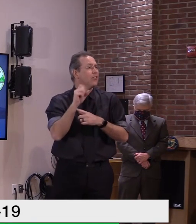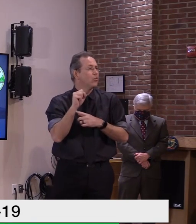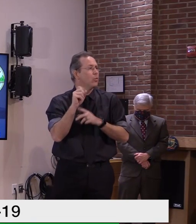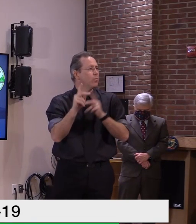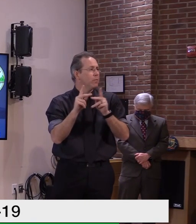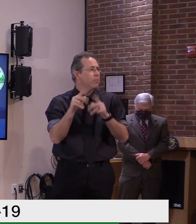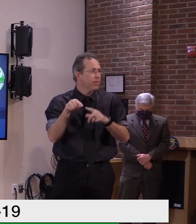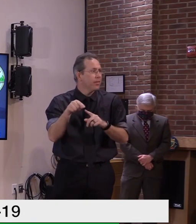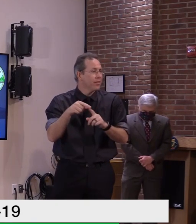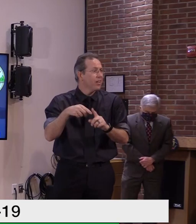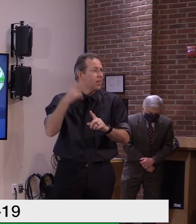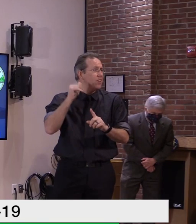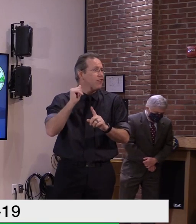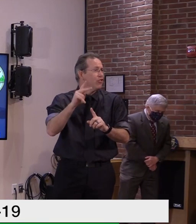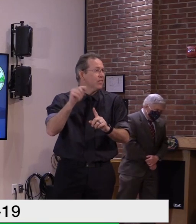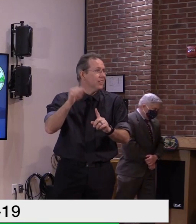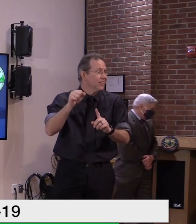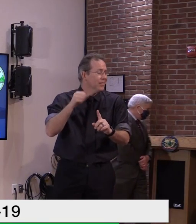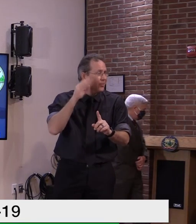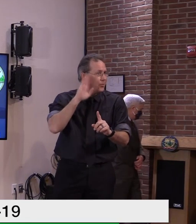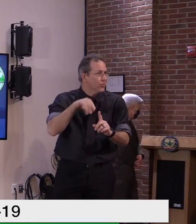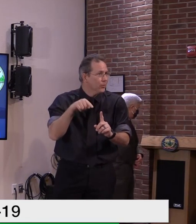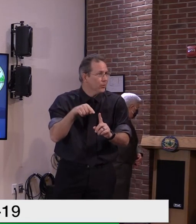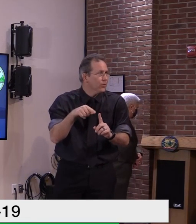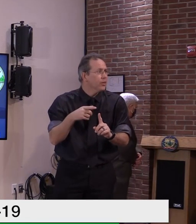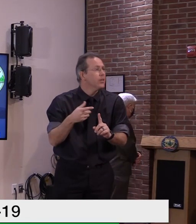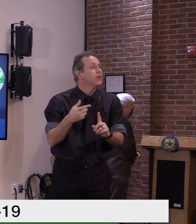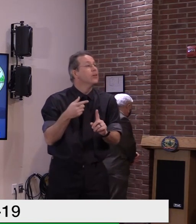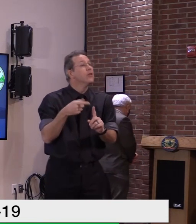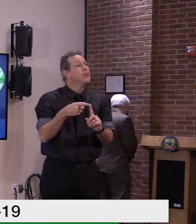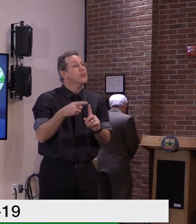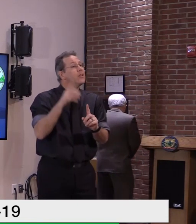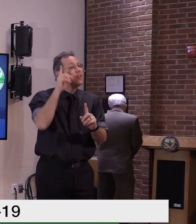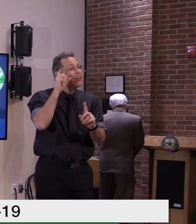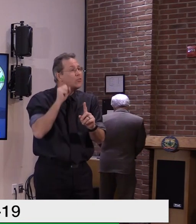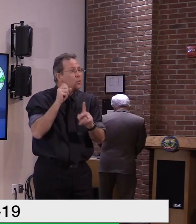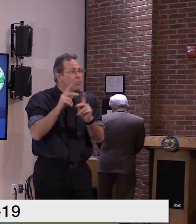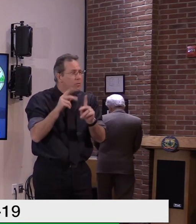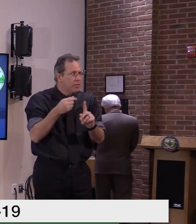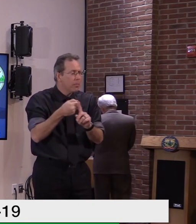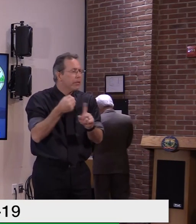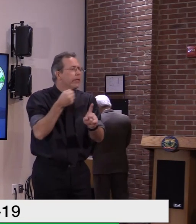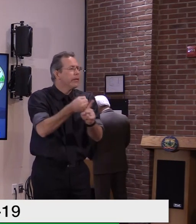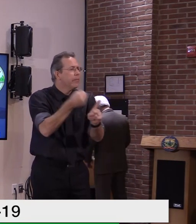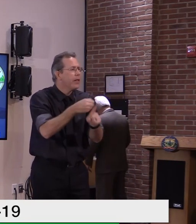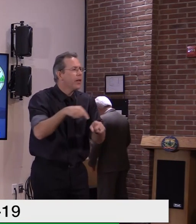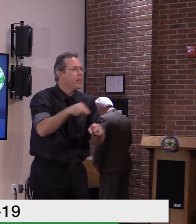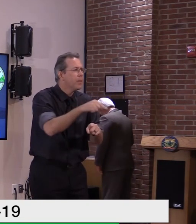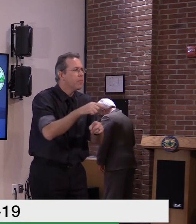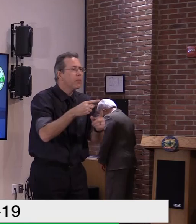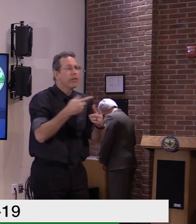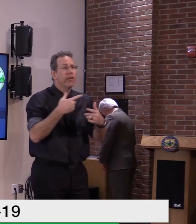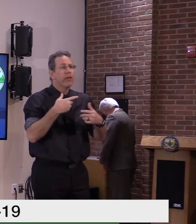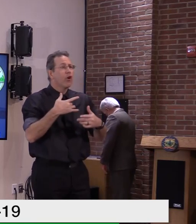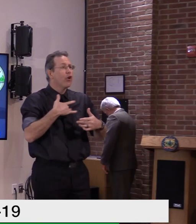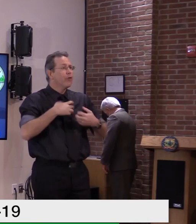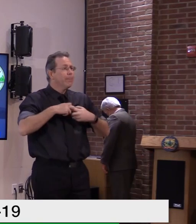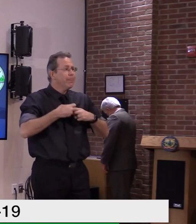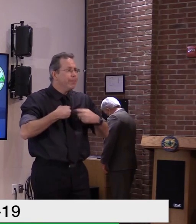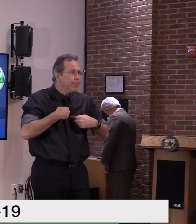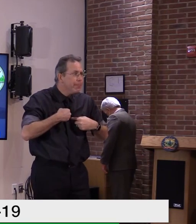Down syndrome that do have congenital cardiac issues. And so that would probably